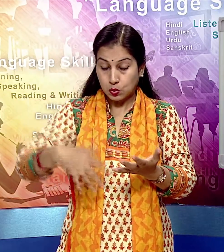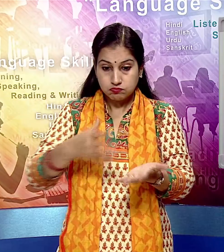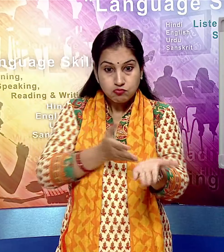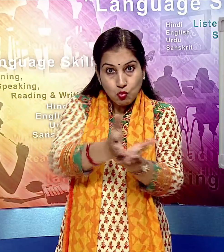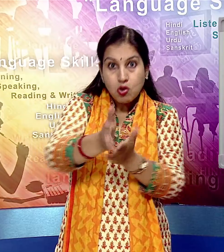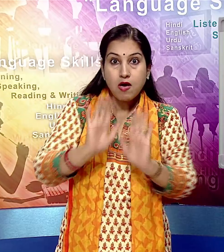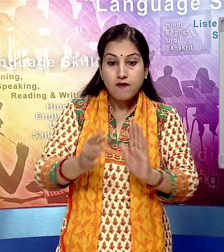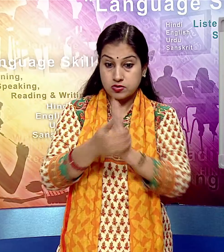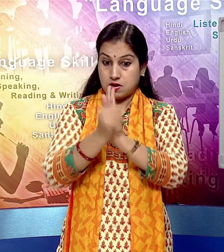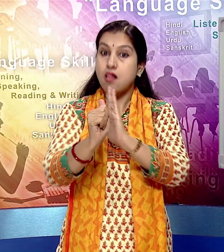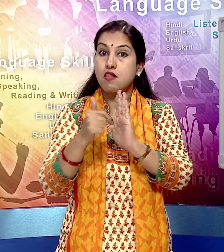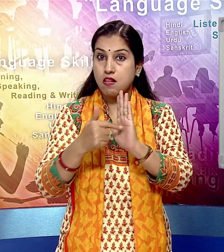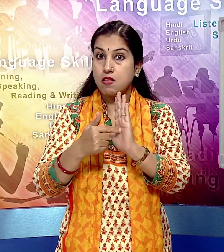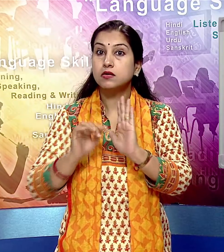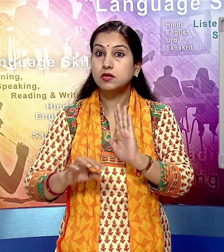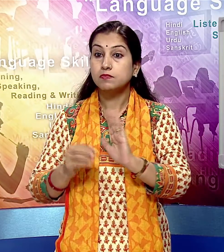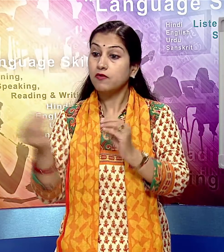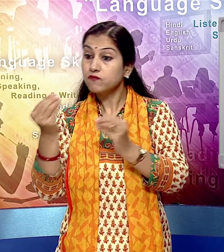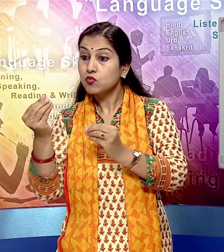it also involves some science.